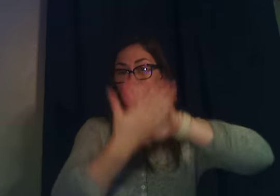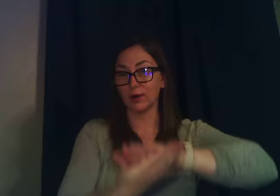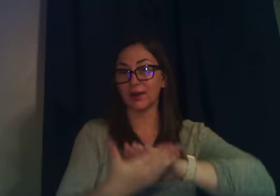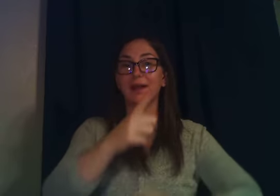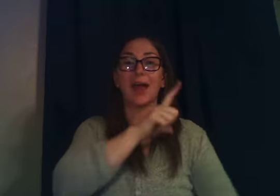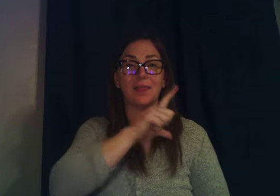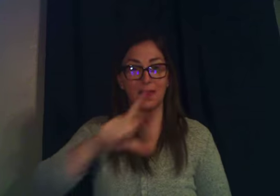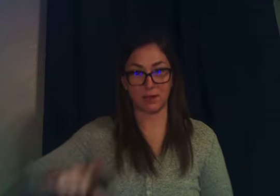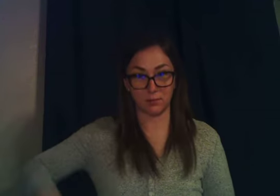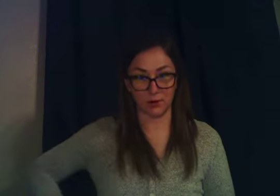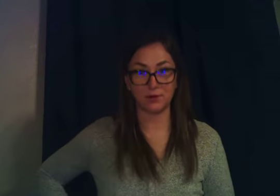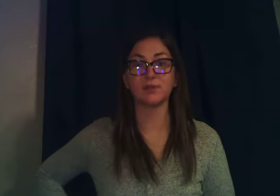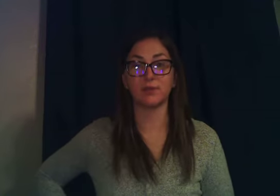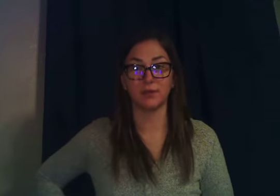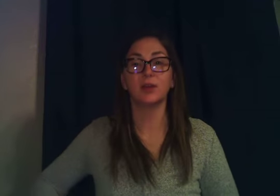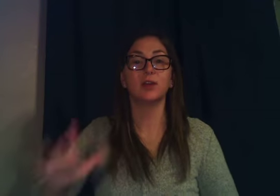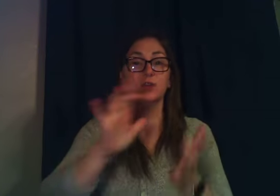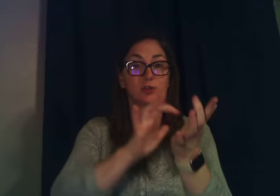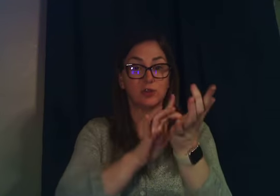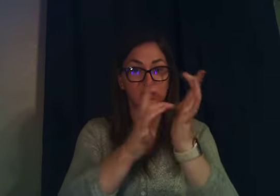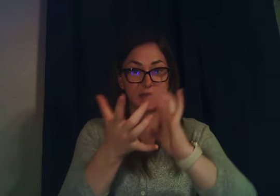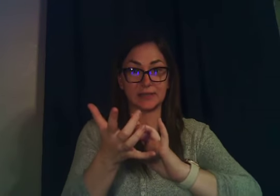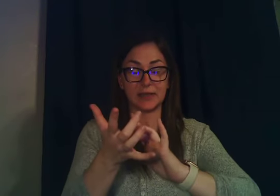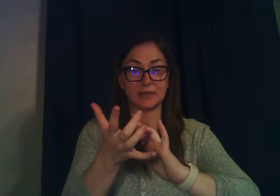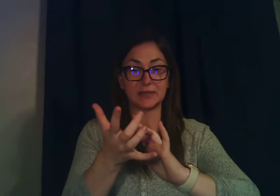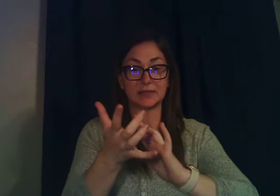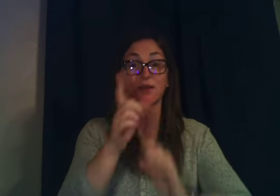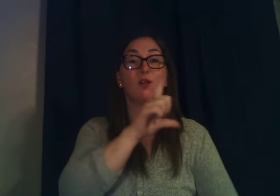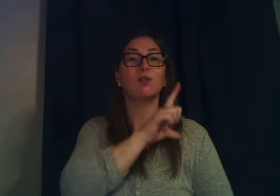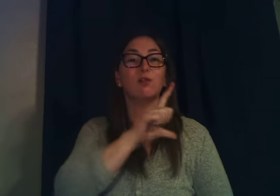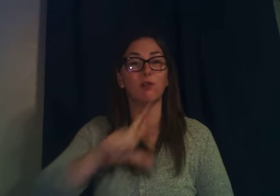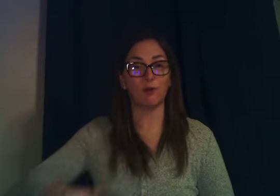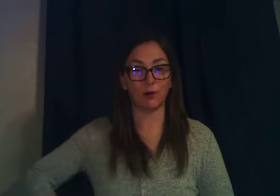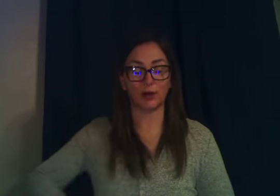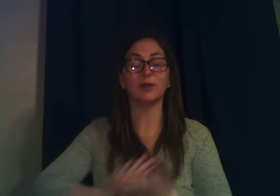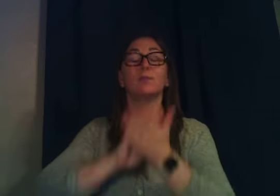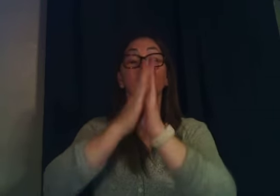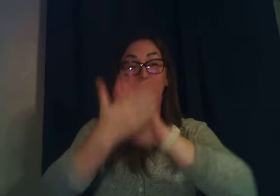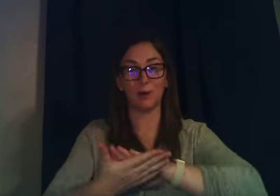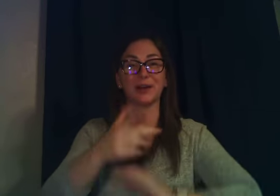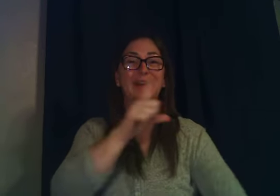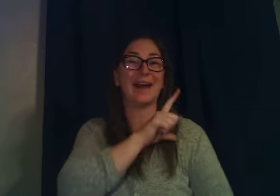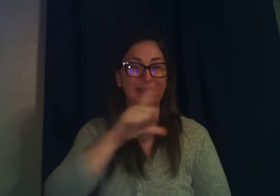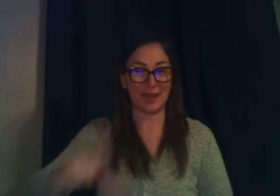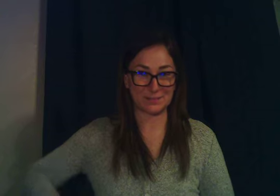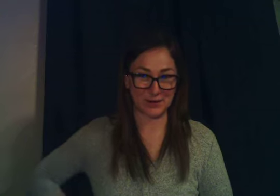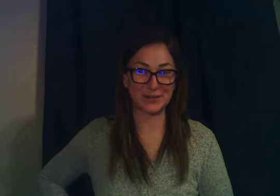Lord, at thy birth. Jesus, Lord, Lord, at thy birth.